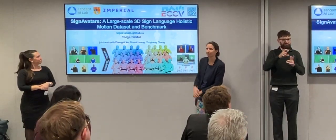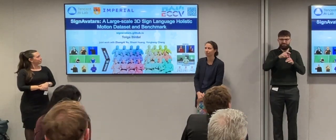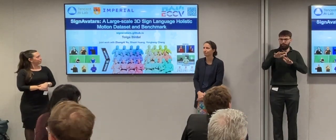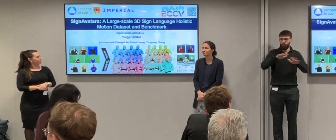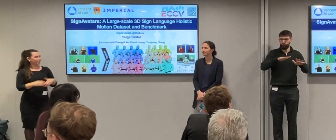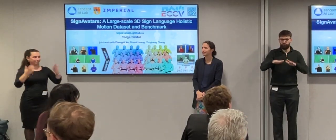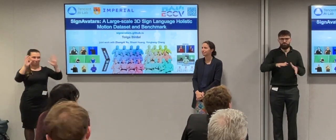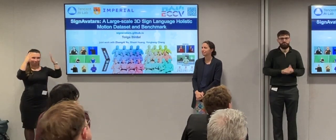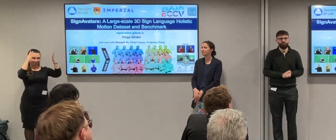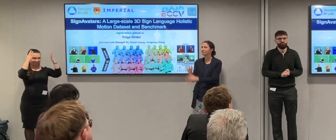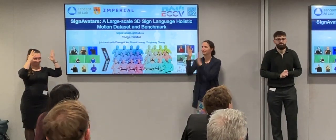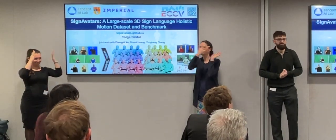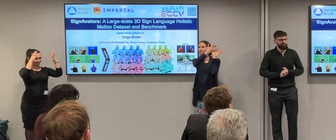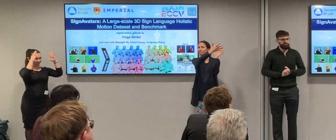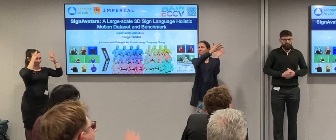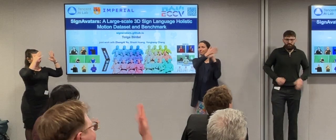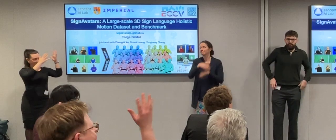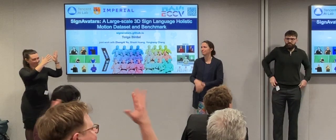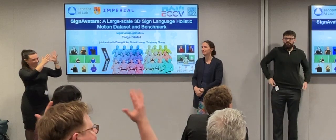class.